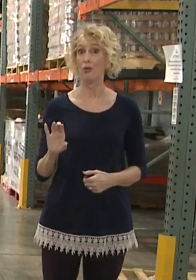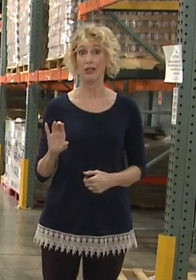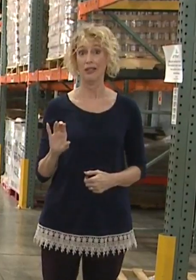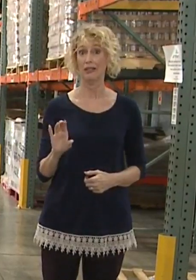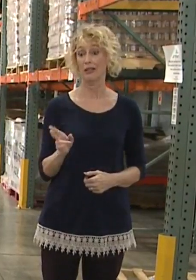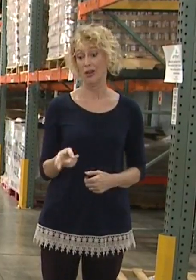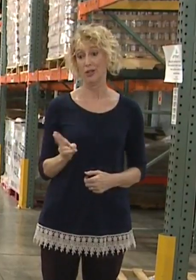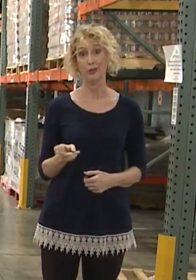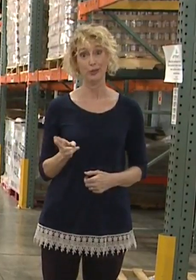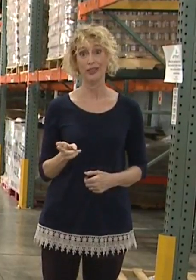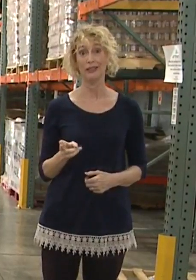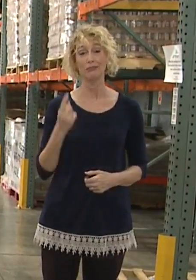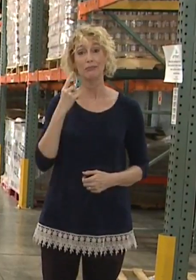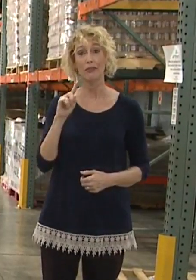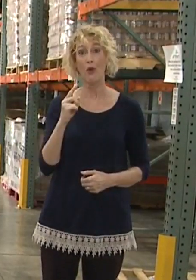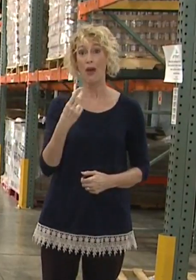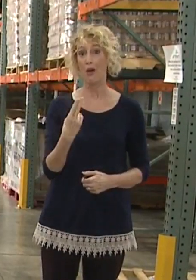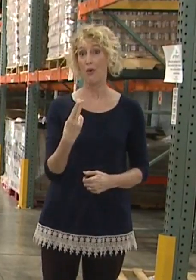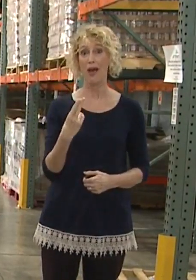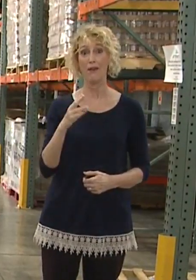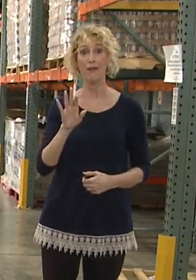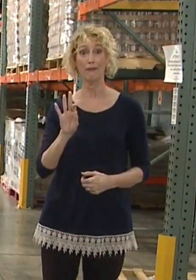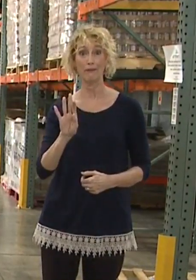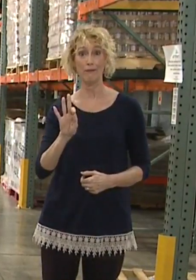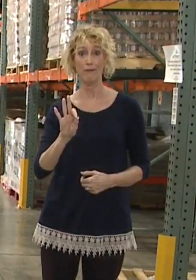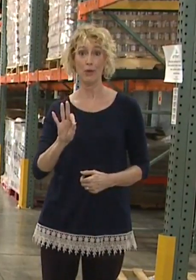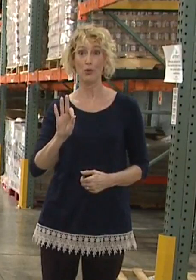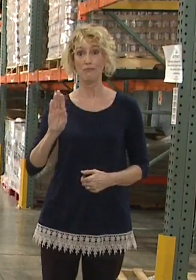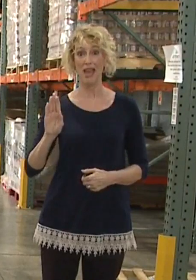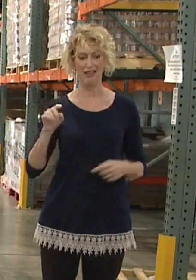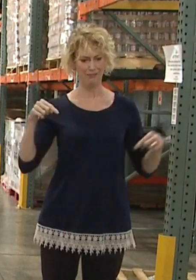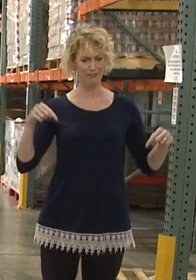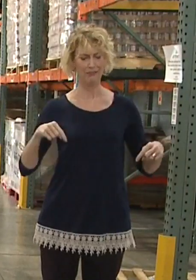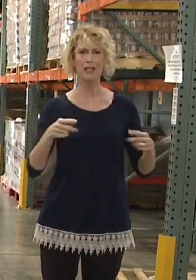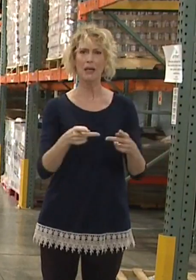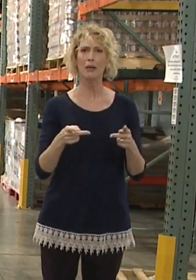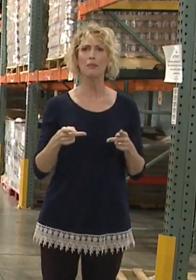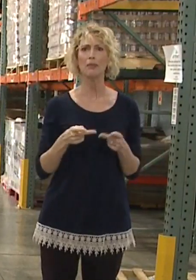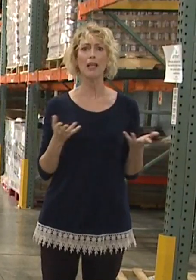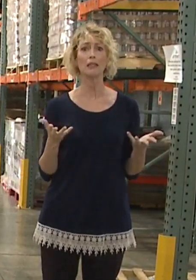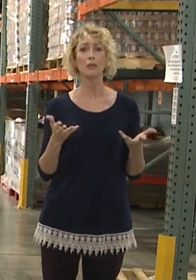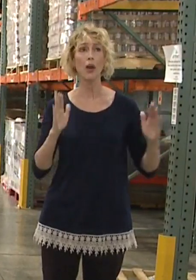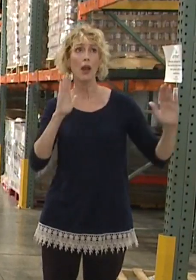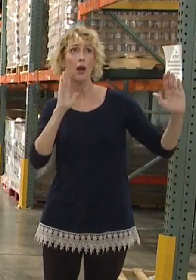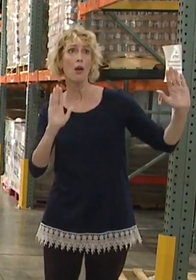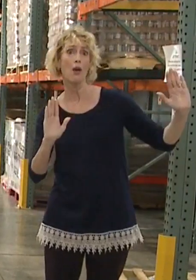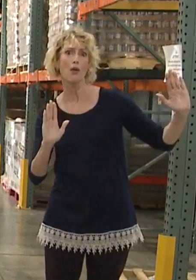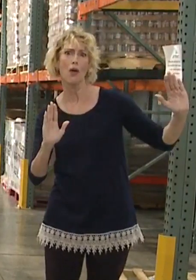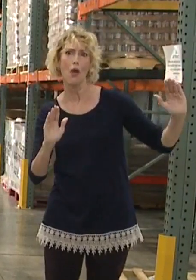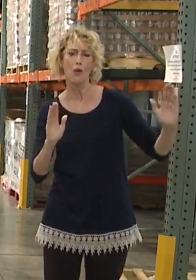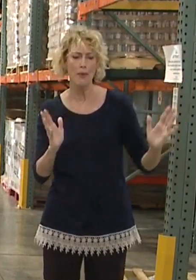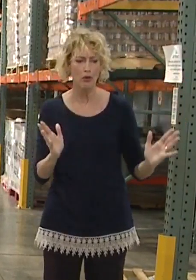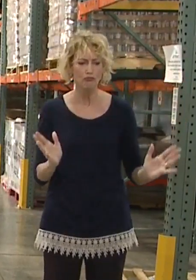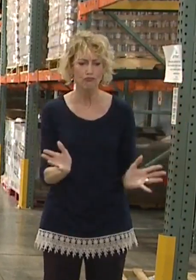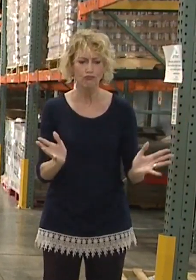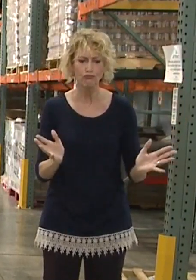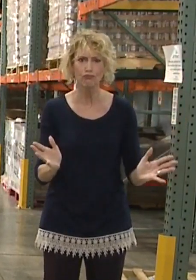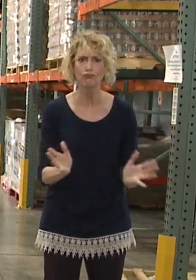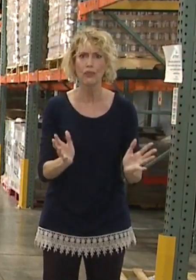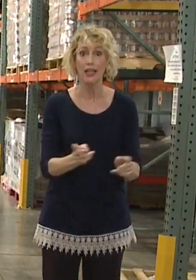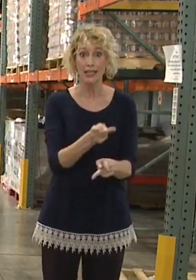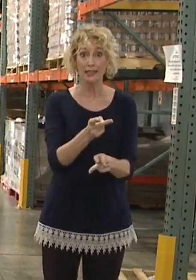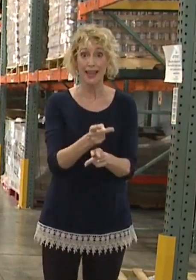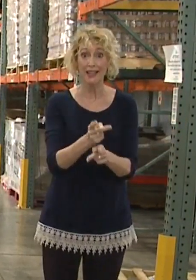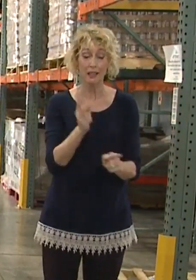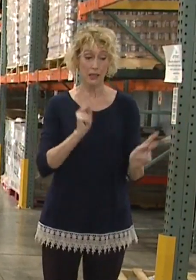Hawaii for the Hawaii Food Bank. You know, this is a place of hope. This is a place of nurturing and taking care of people on